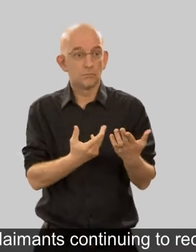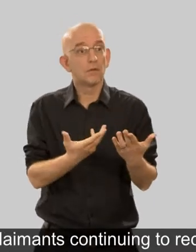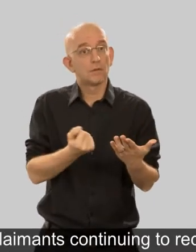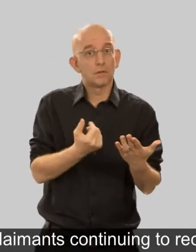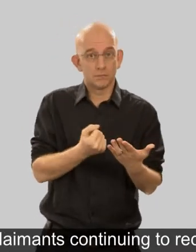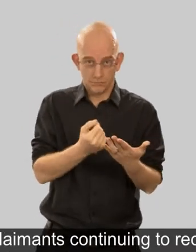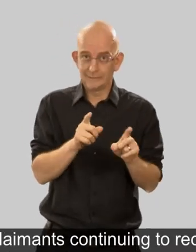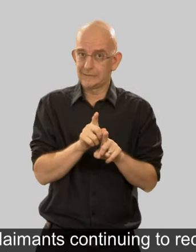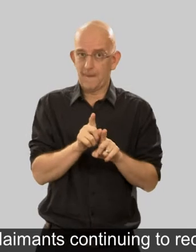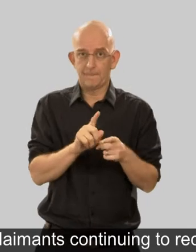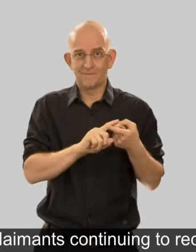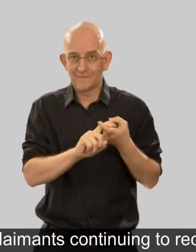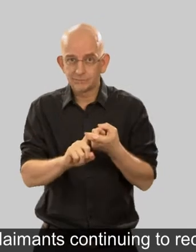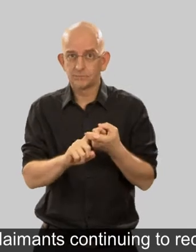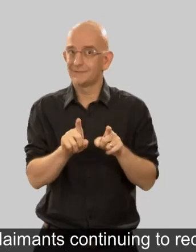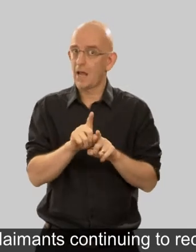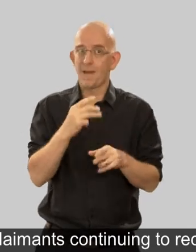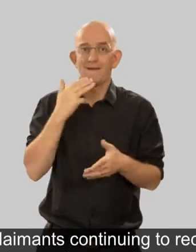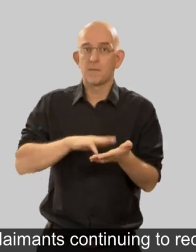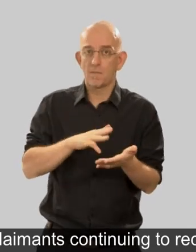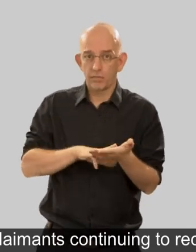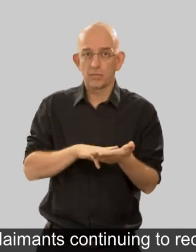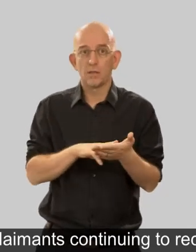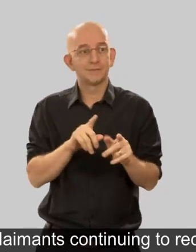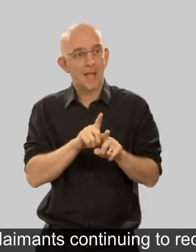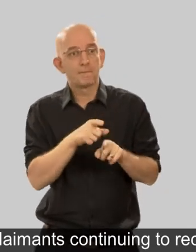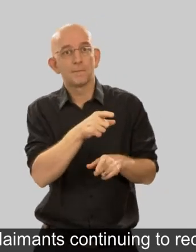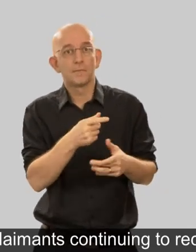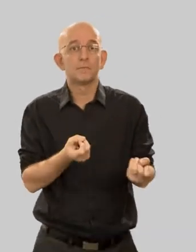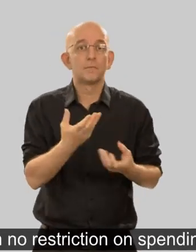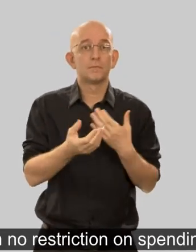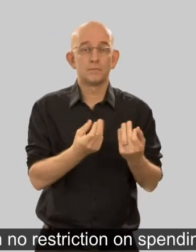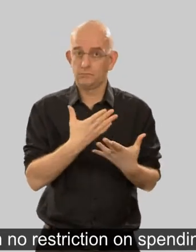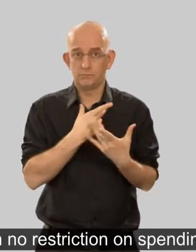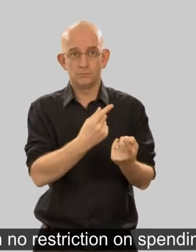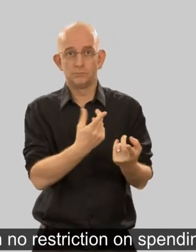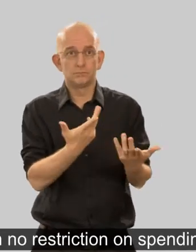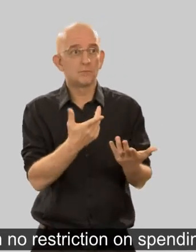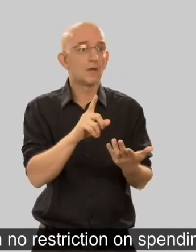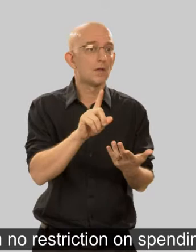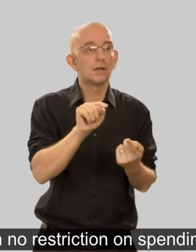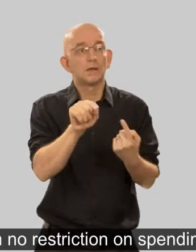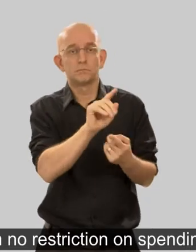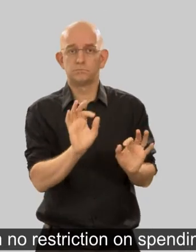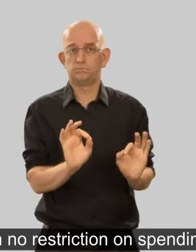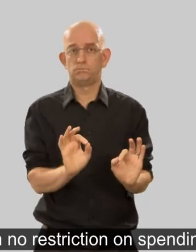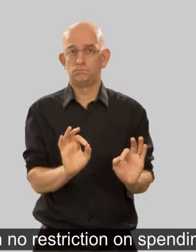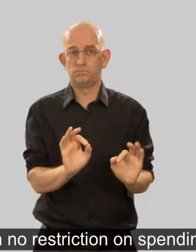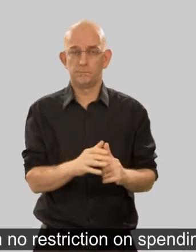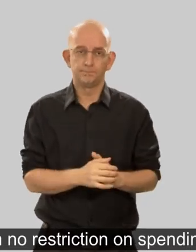with claimants continuing to receive a fixed, ongoing monthly payment with no restriction on